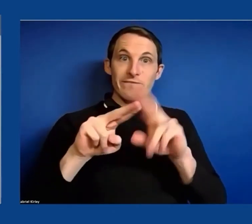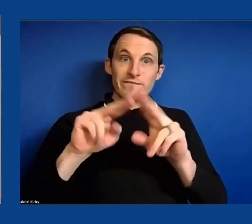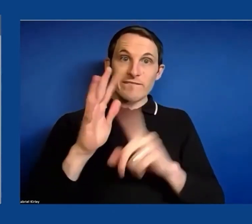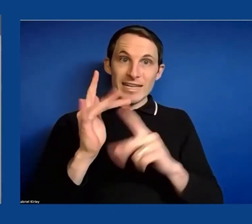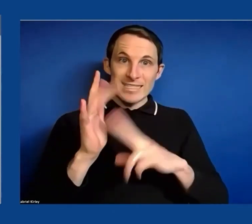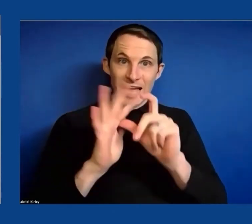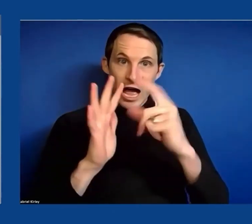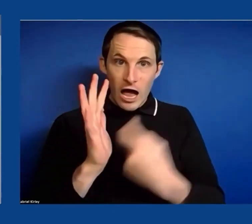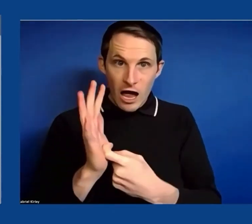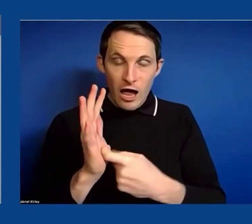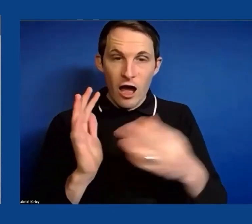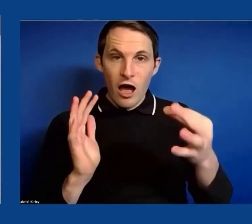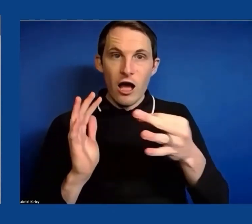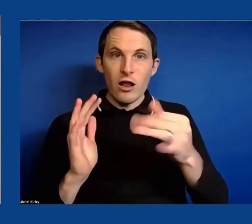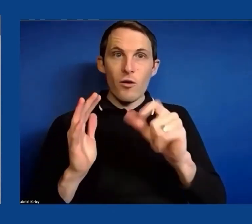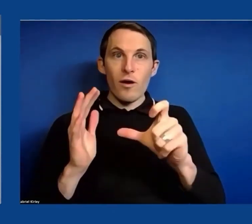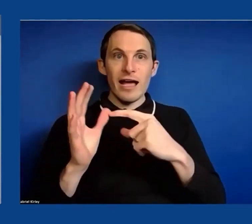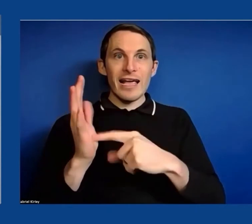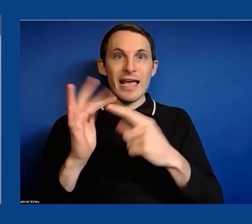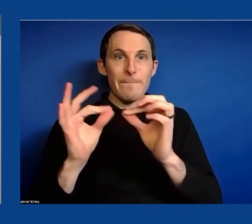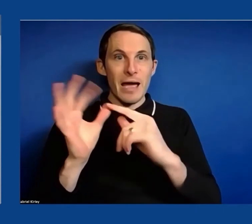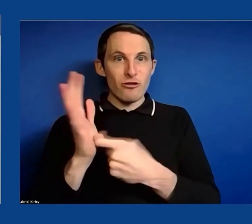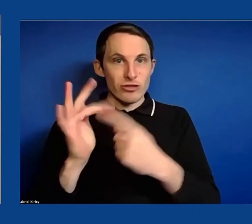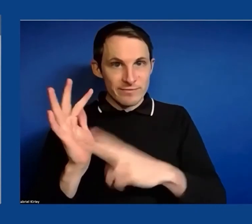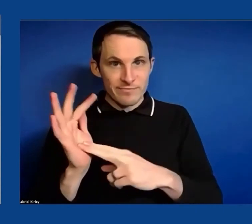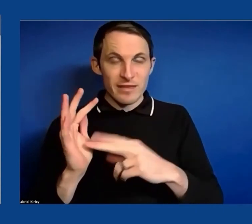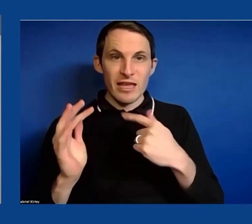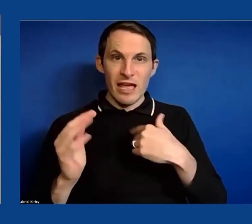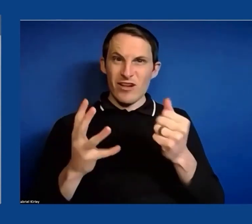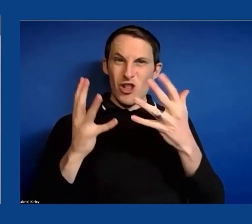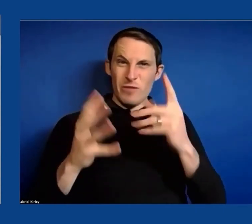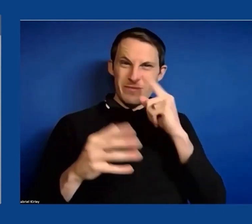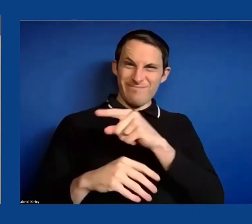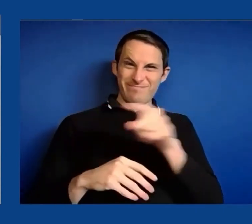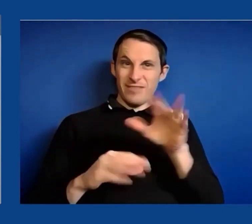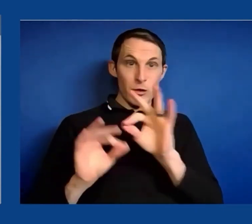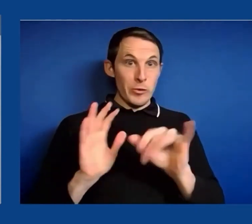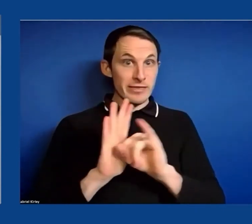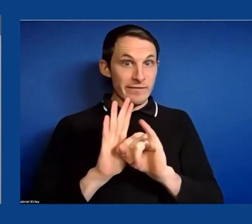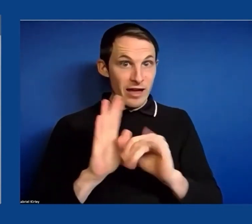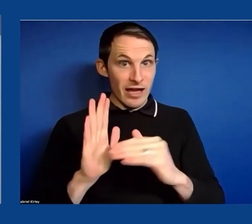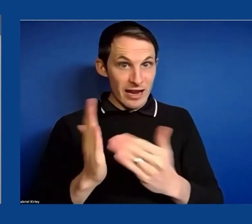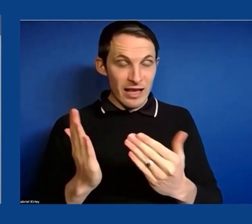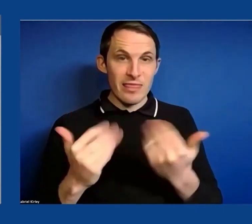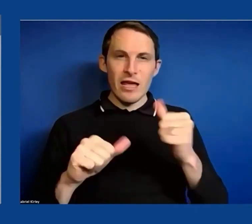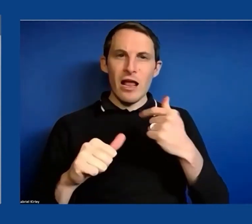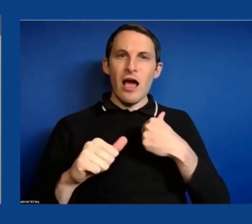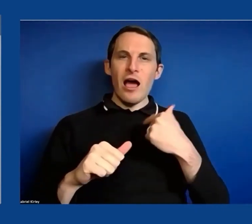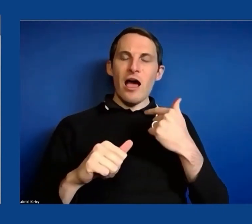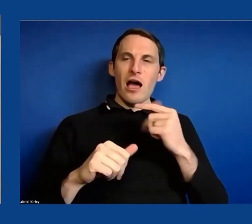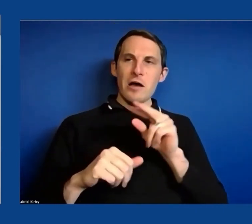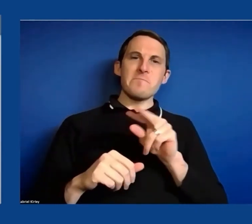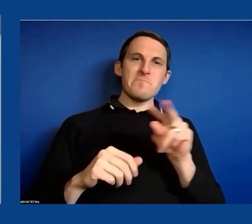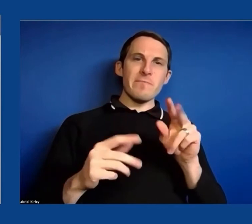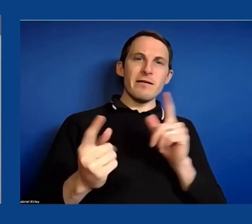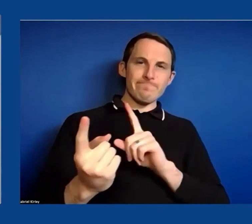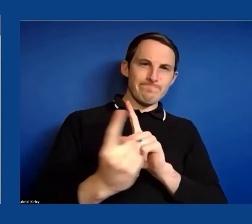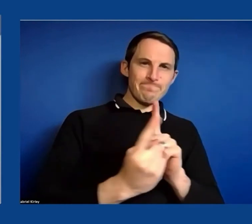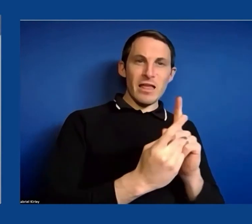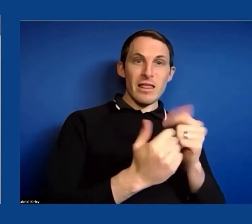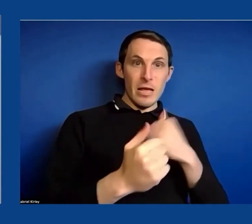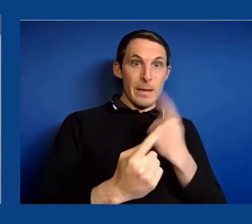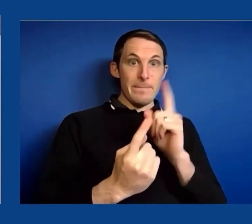wasn't many people who had identified as such. And then I met up with, he